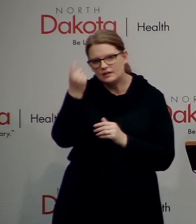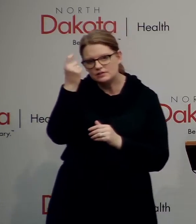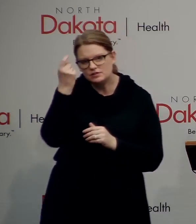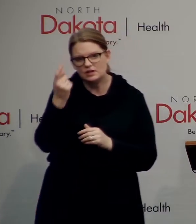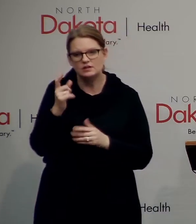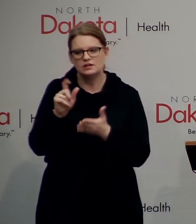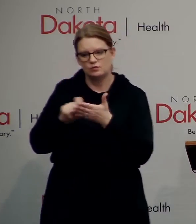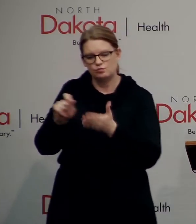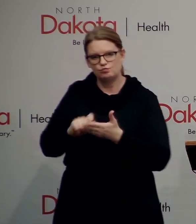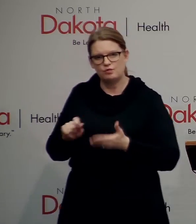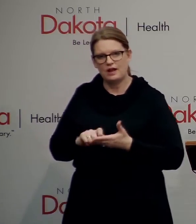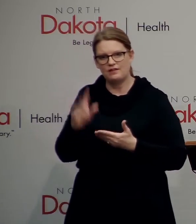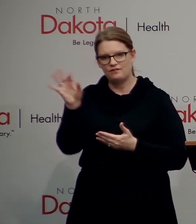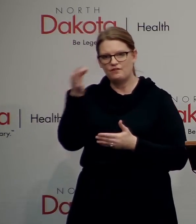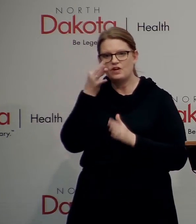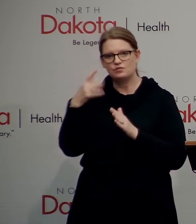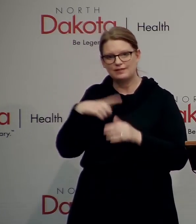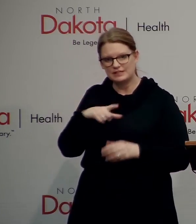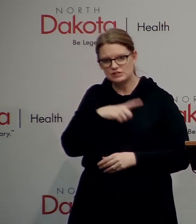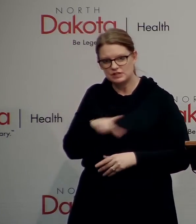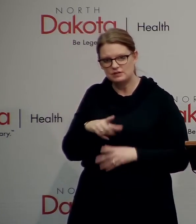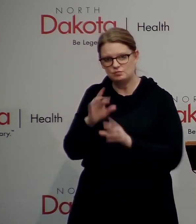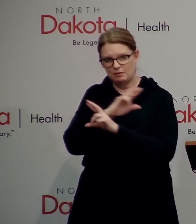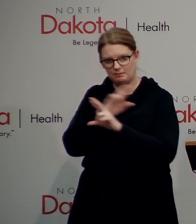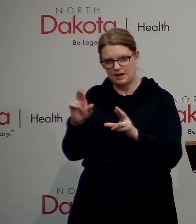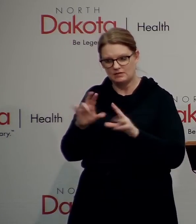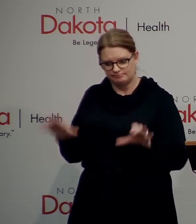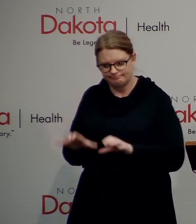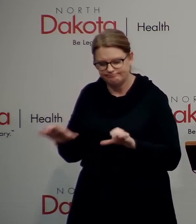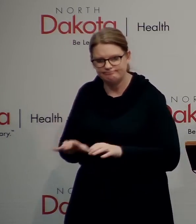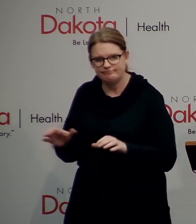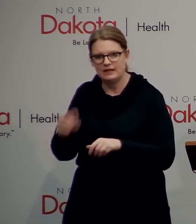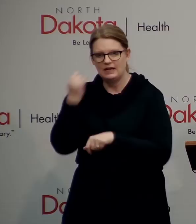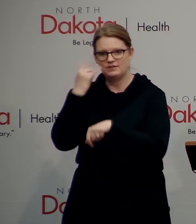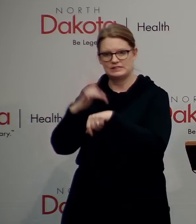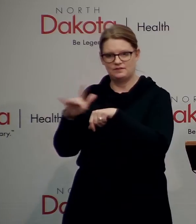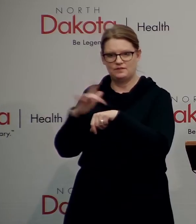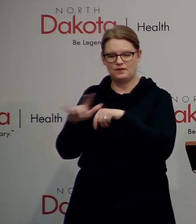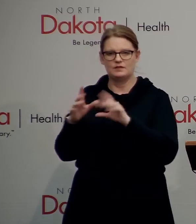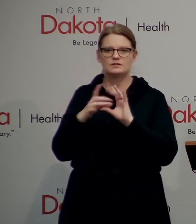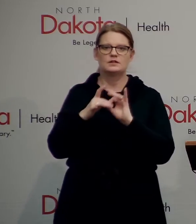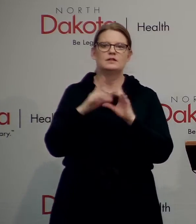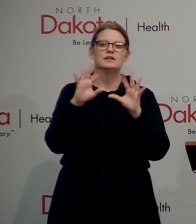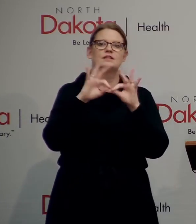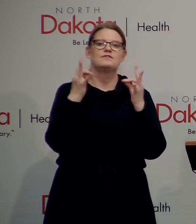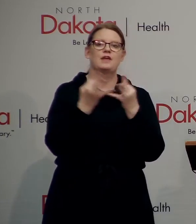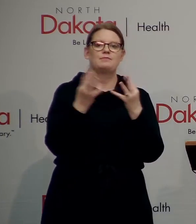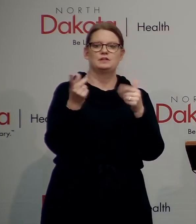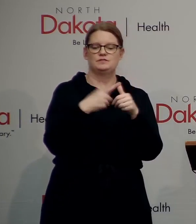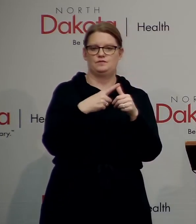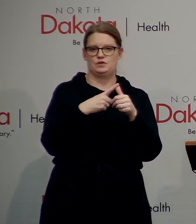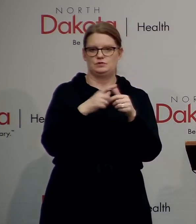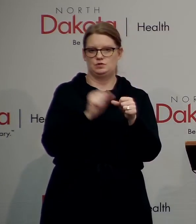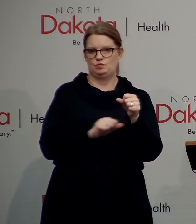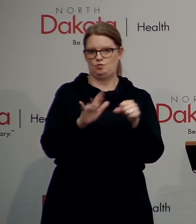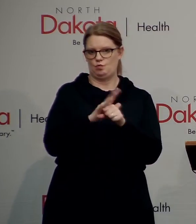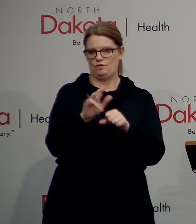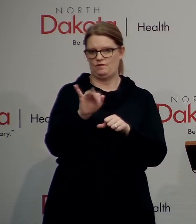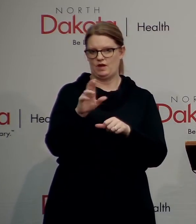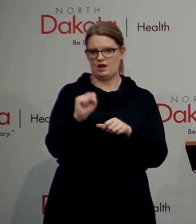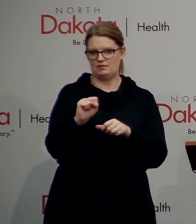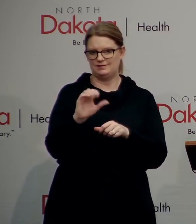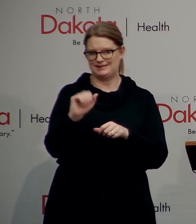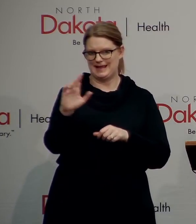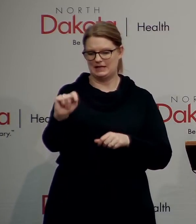federal legislation, so we were prepared to act when it is available. And I'm referring to the Families First Coronavirus Response Act. We